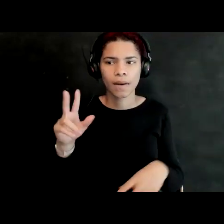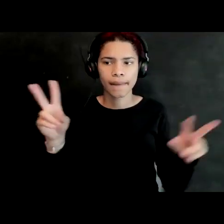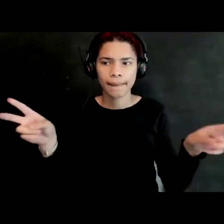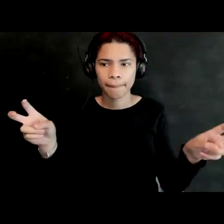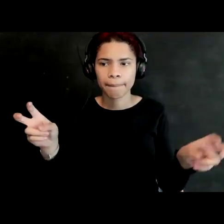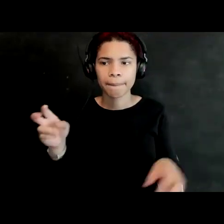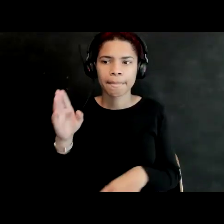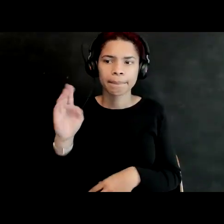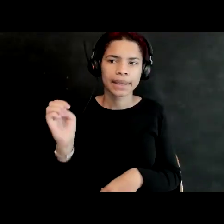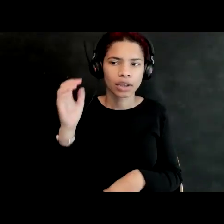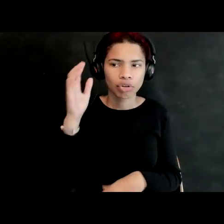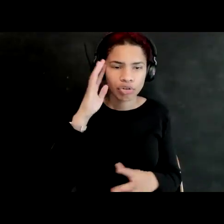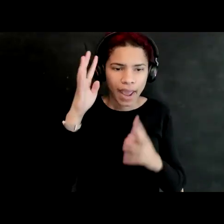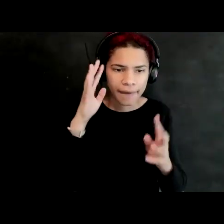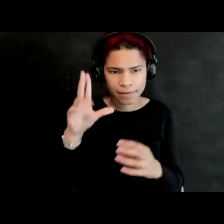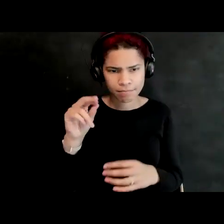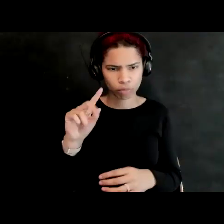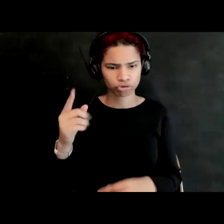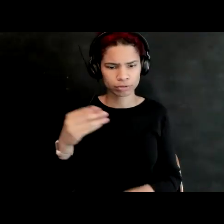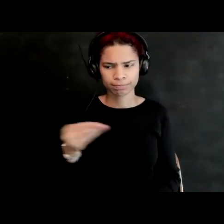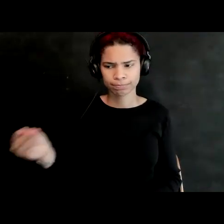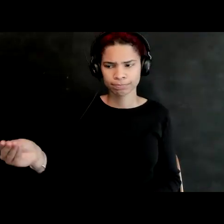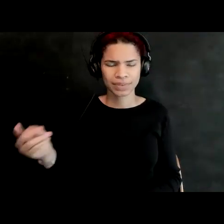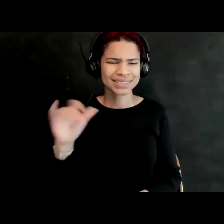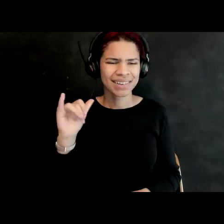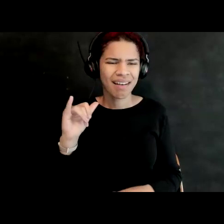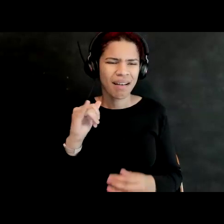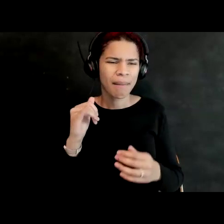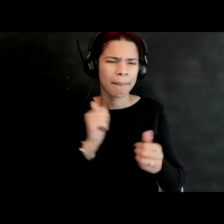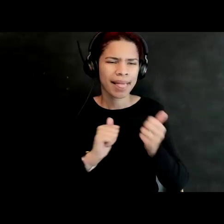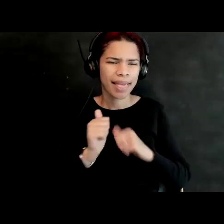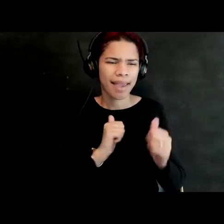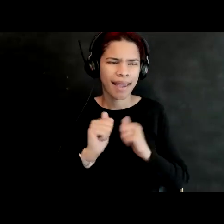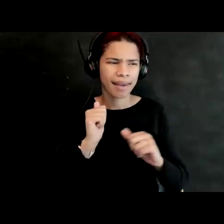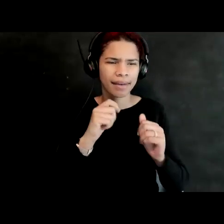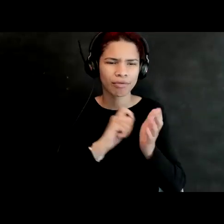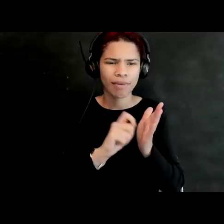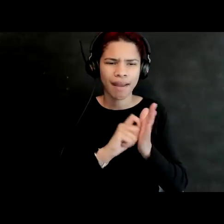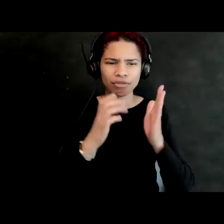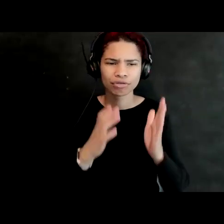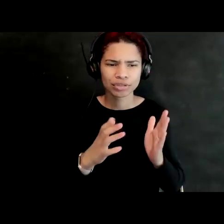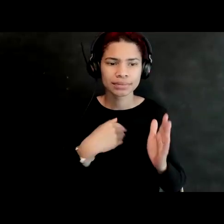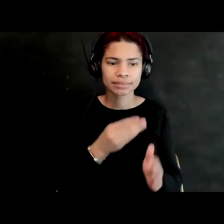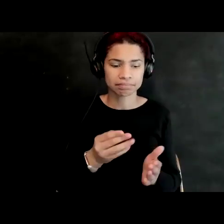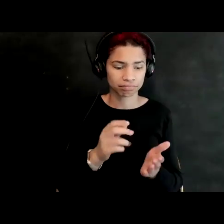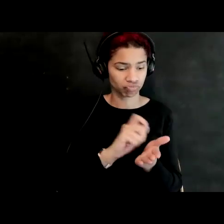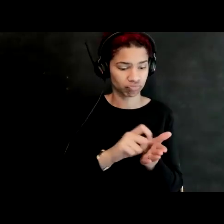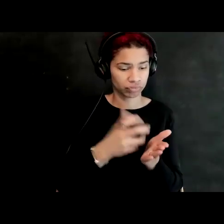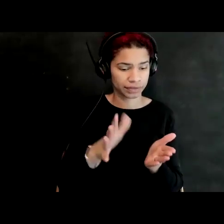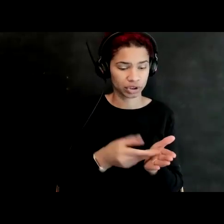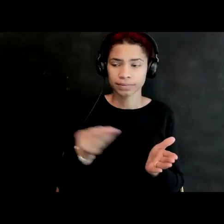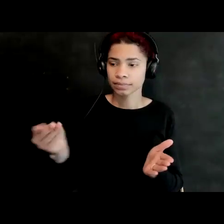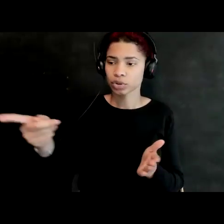super creative. It's just you're handing it over, much like playwrights do, and someone else is producing it. I'll